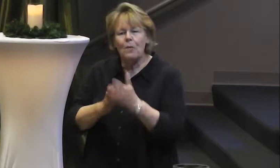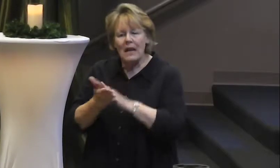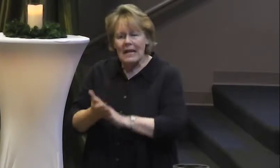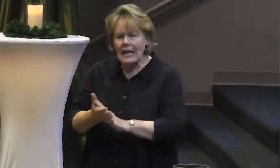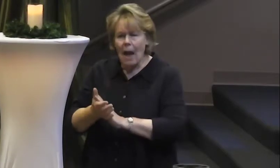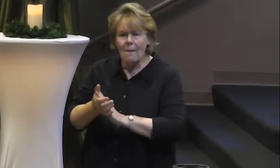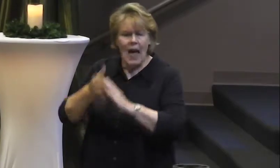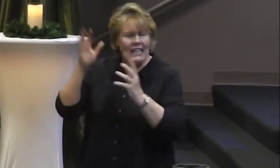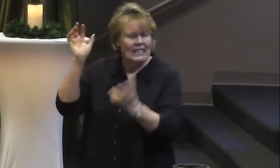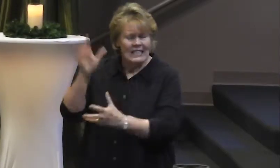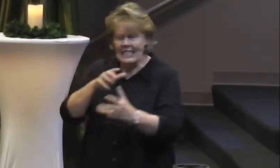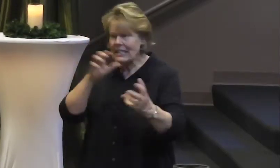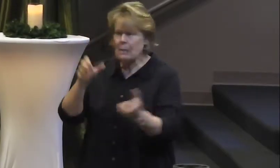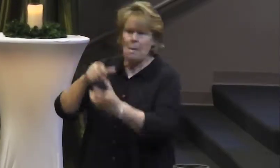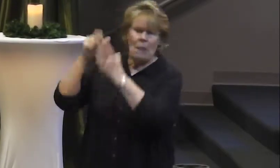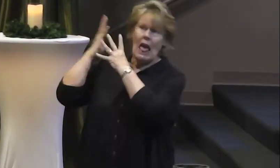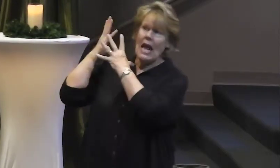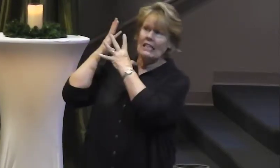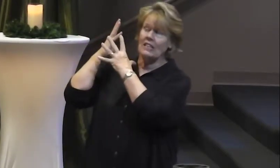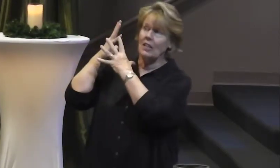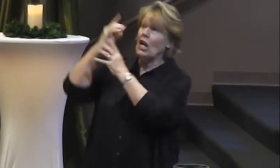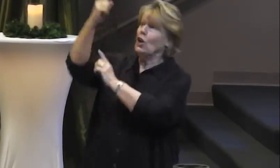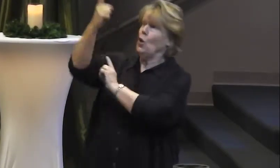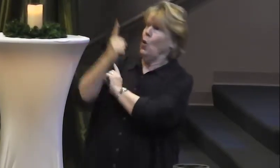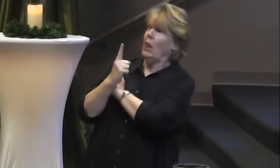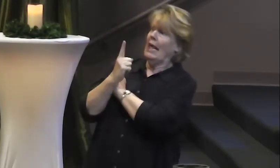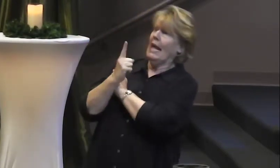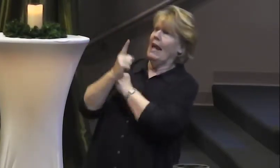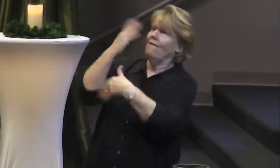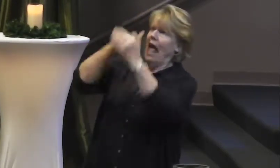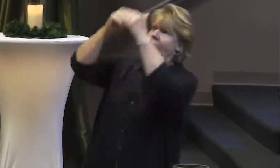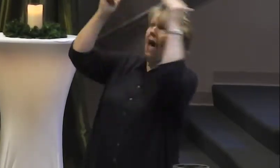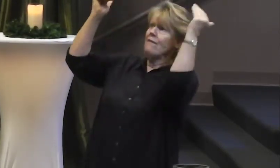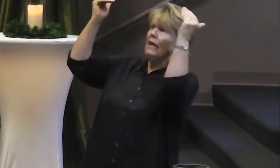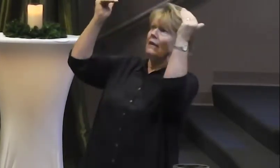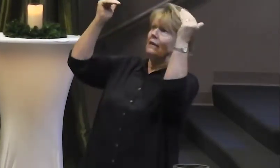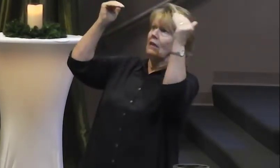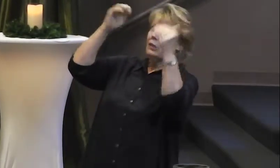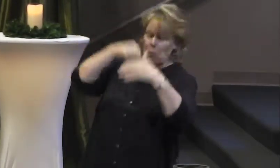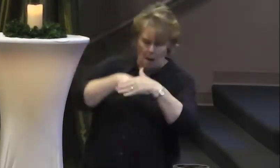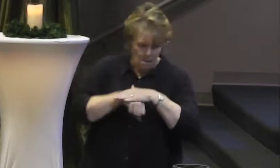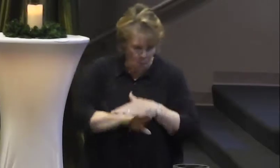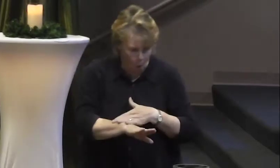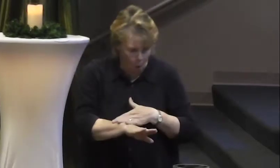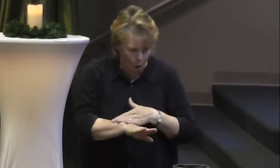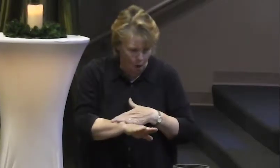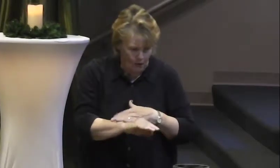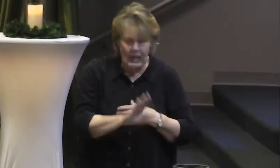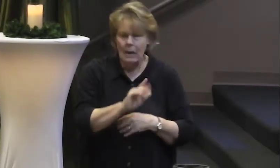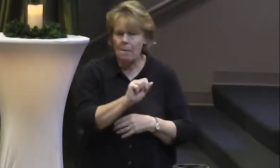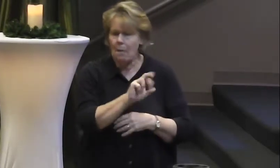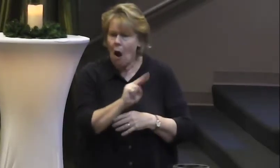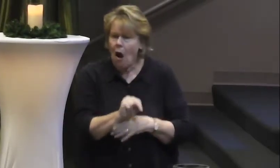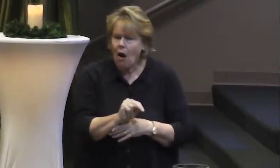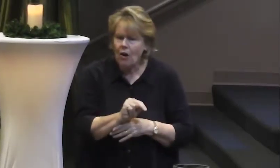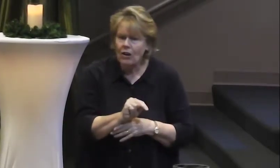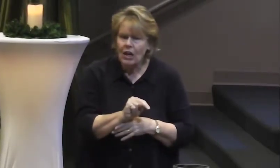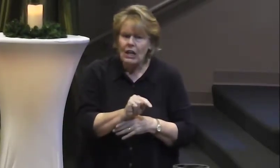from all the glory of heaven to being born in that barn, being on that path toward that hellish